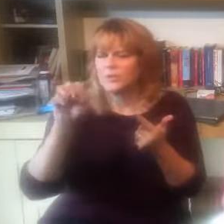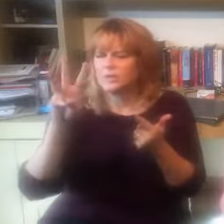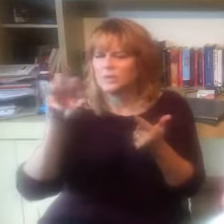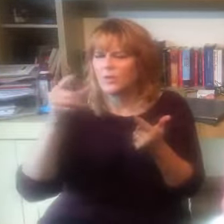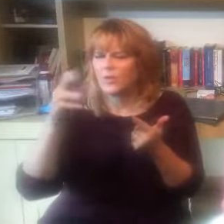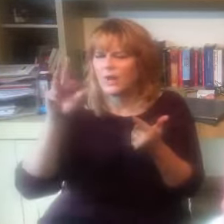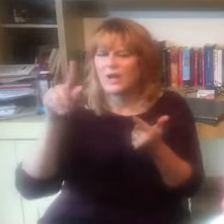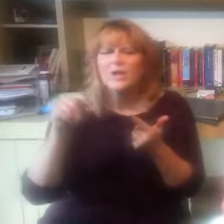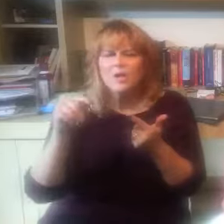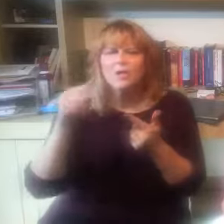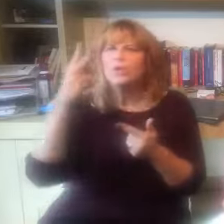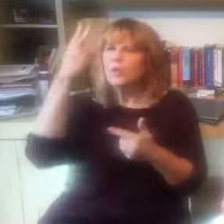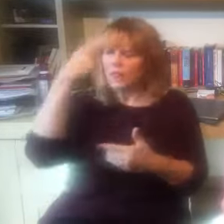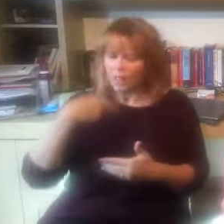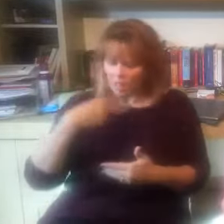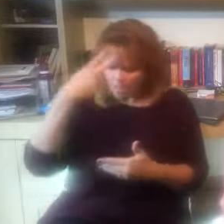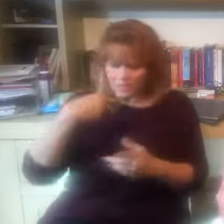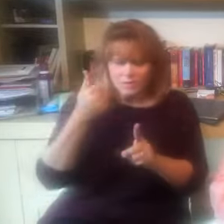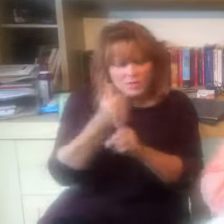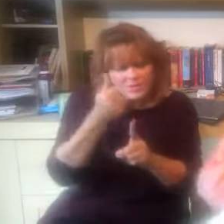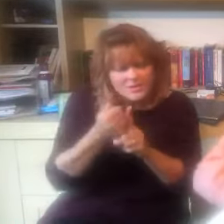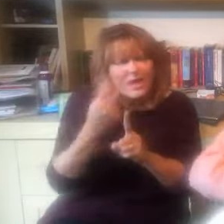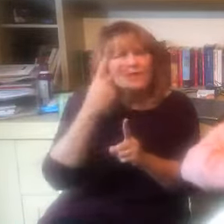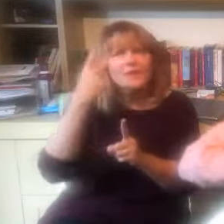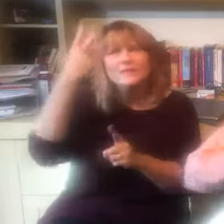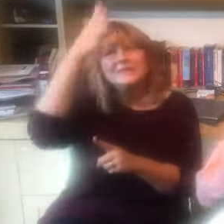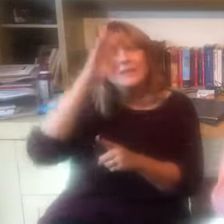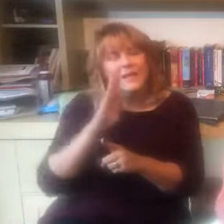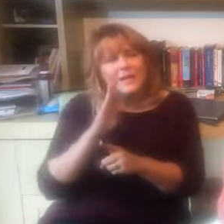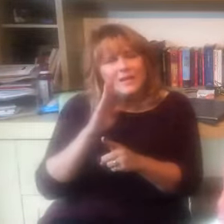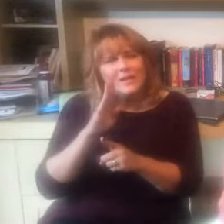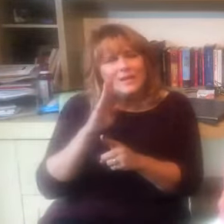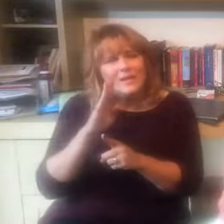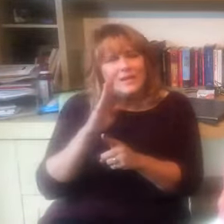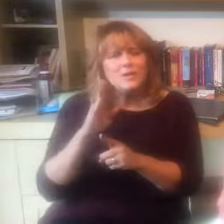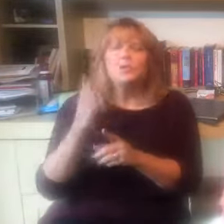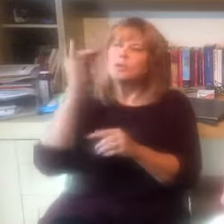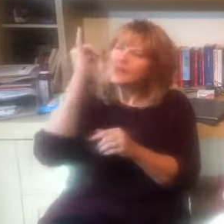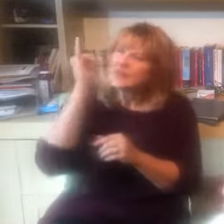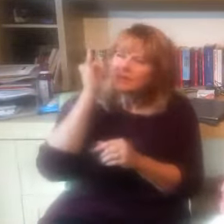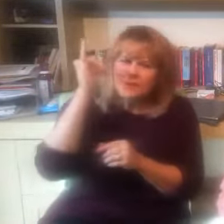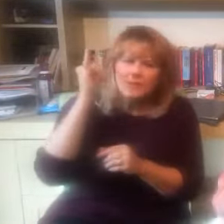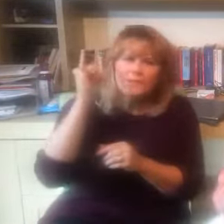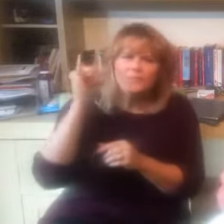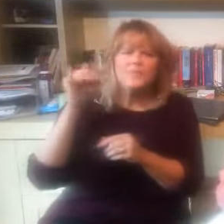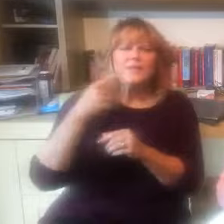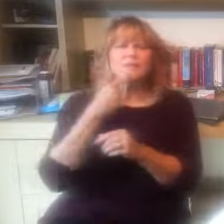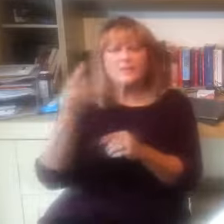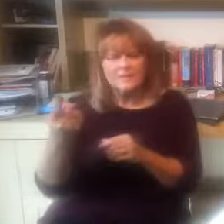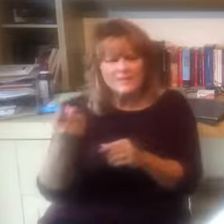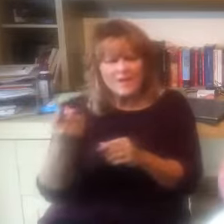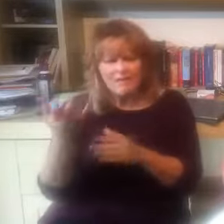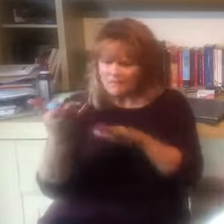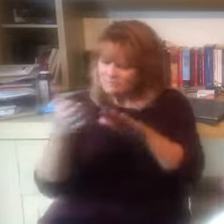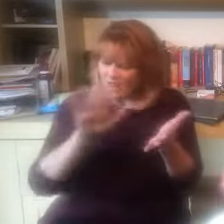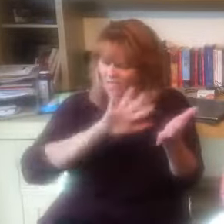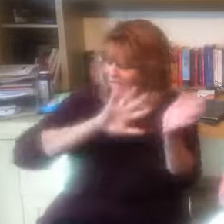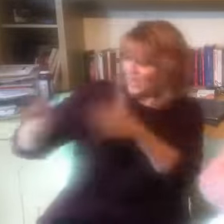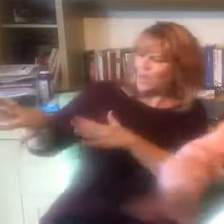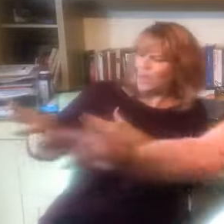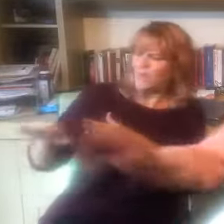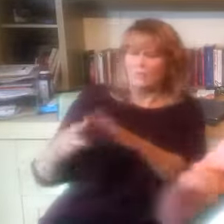the image of God in you. And you can produce this likeness. And you can say, death, get away from